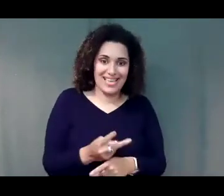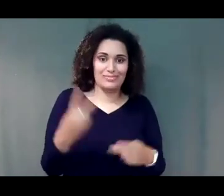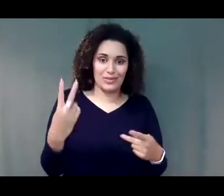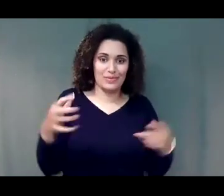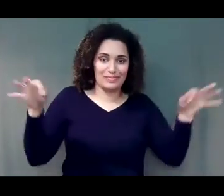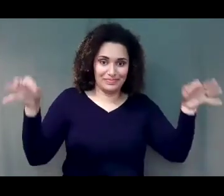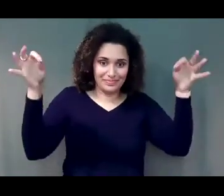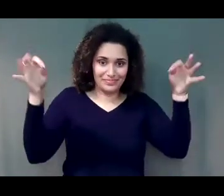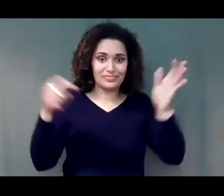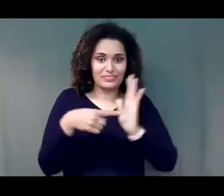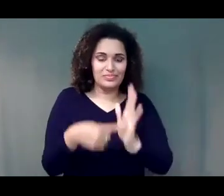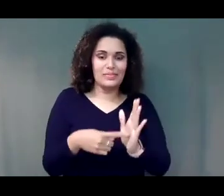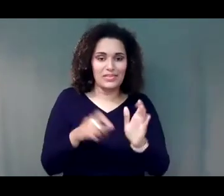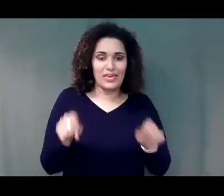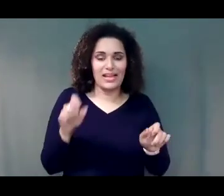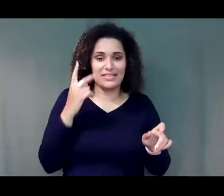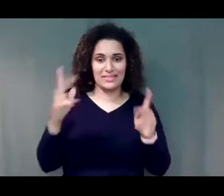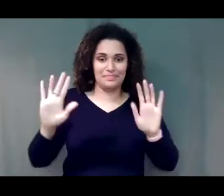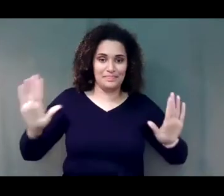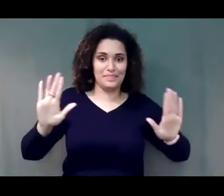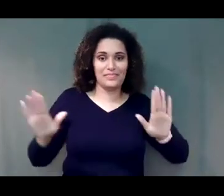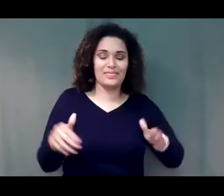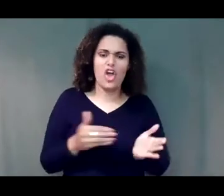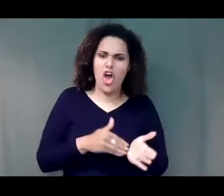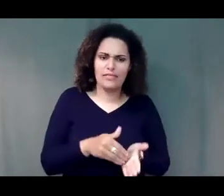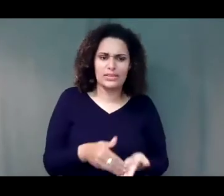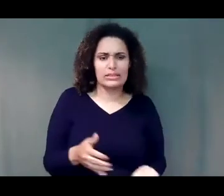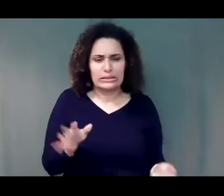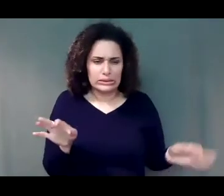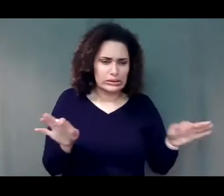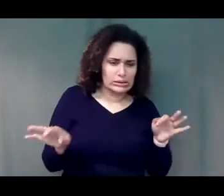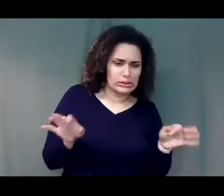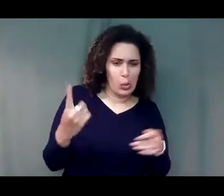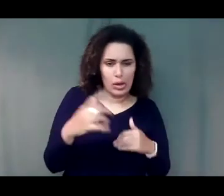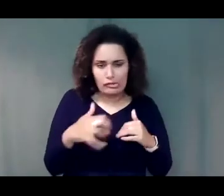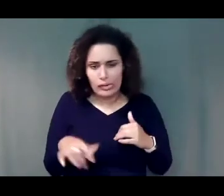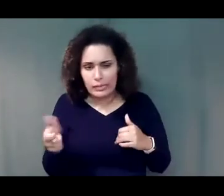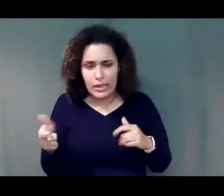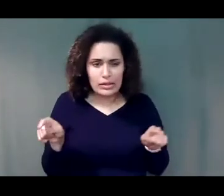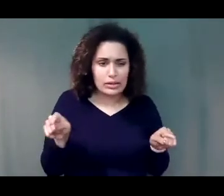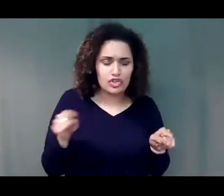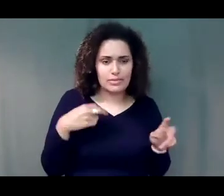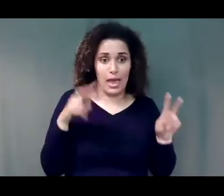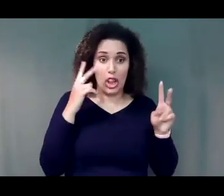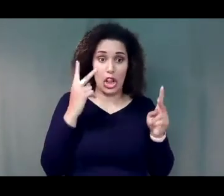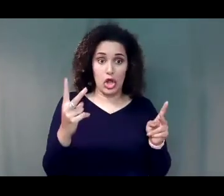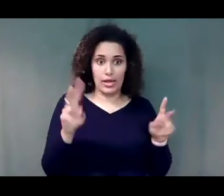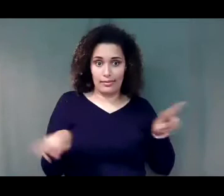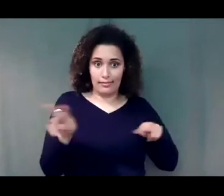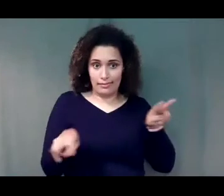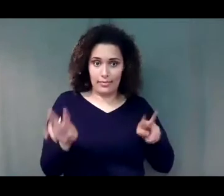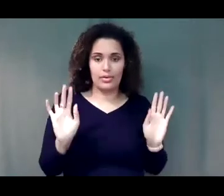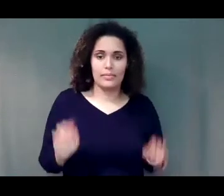You can actually kind of tell them apart. Whereas often, like, it's hard to tell one grape from another, just looking at them alone.